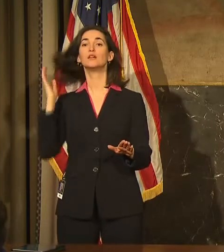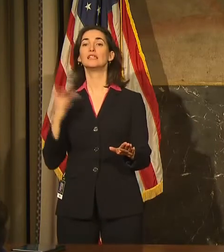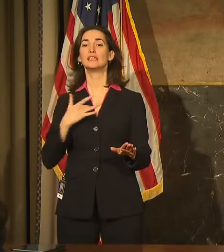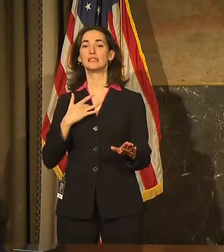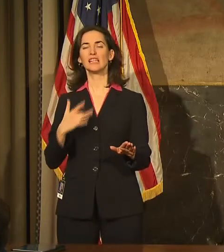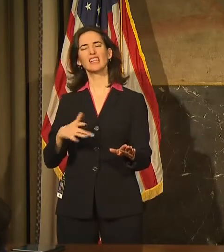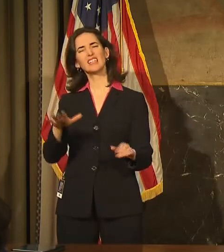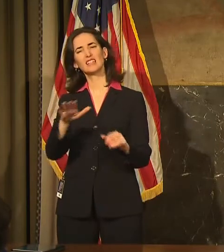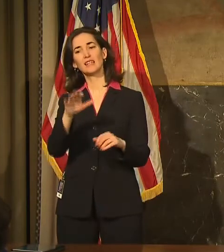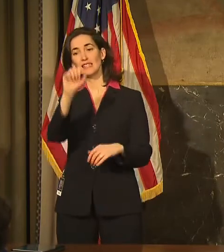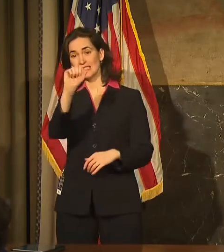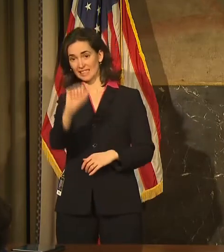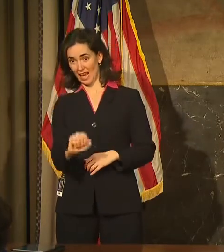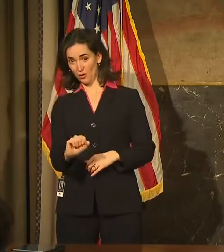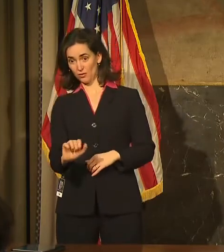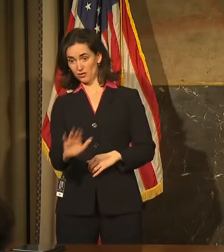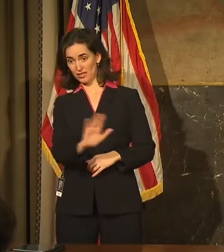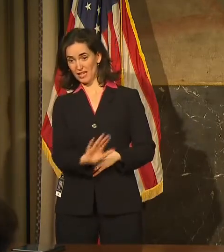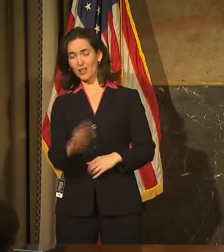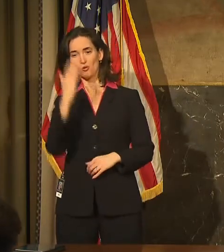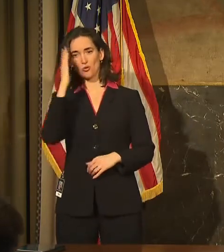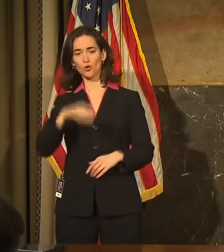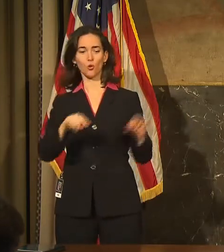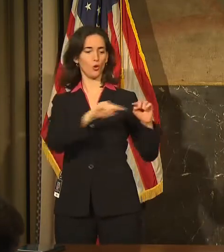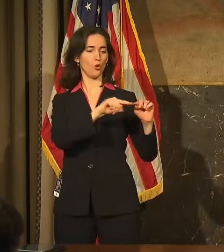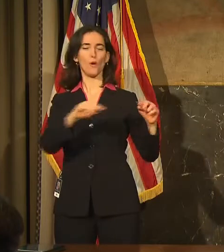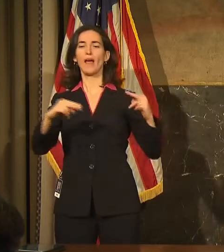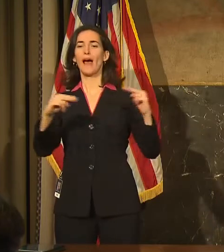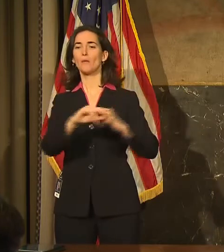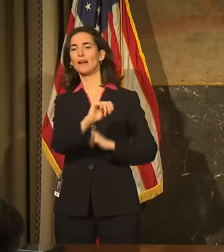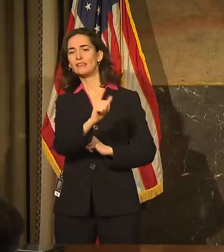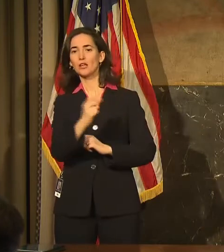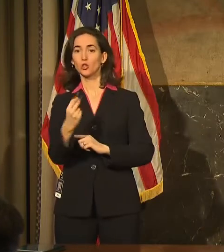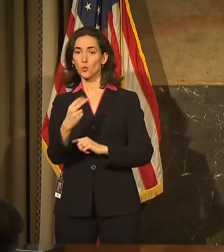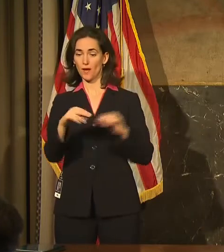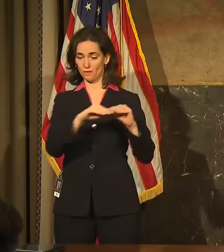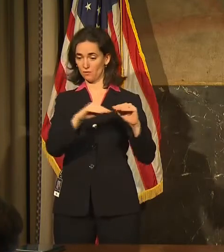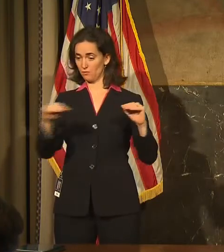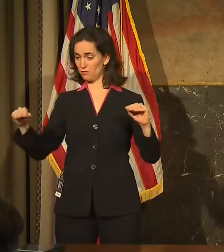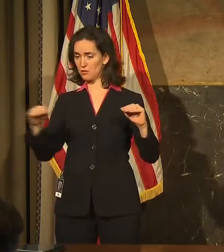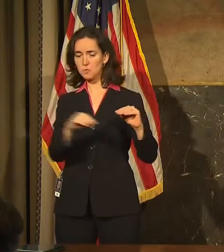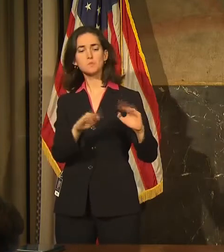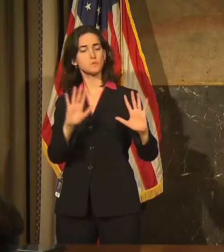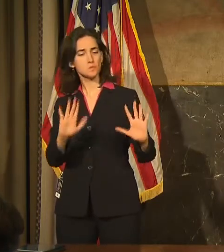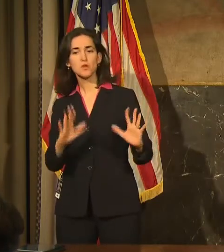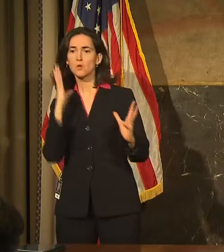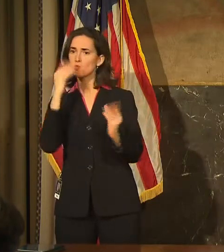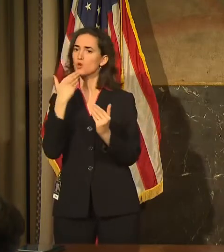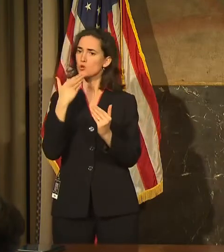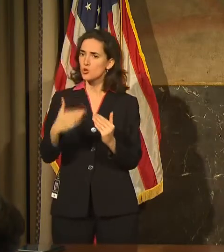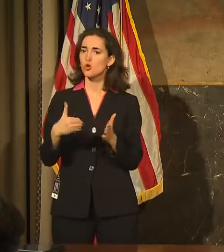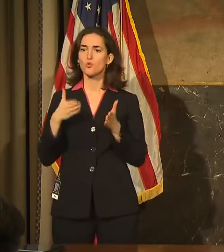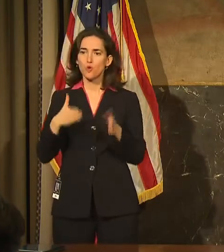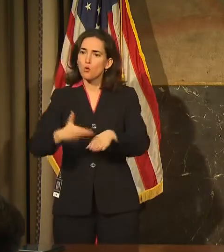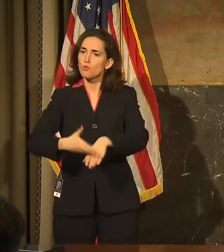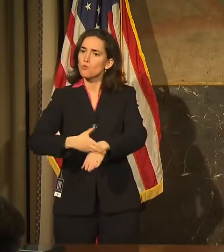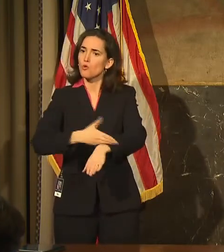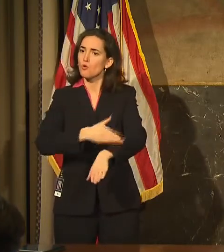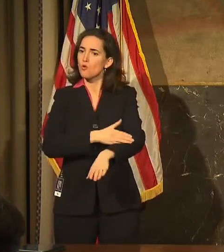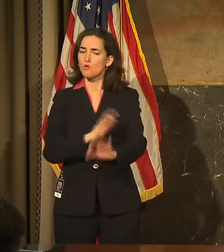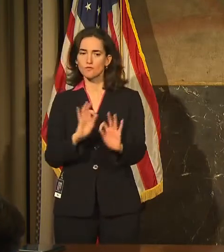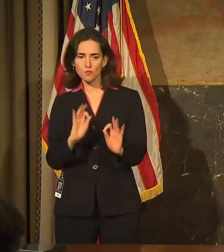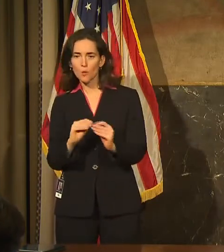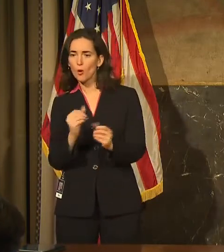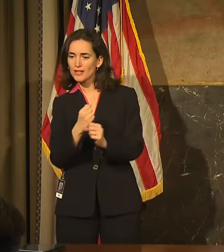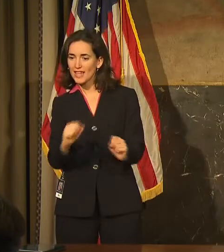South Louisiana, along the 1012 corridor, the road conditions have been improved tremendously. But when you start